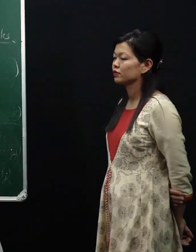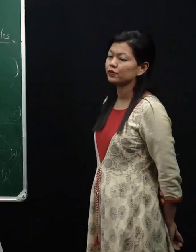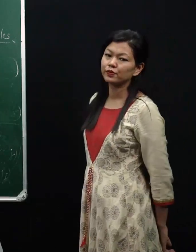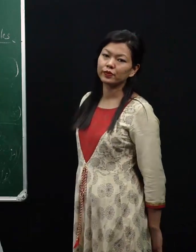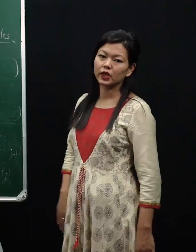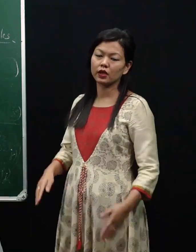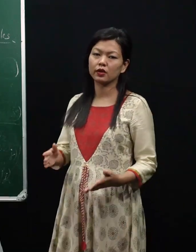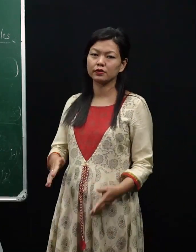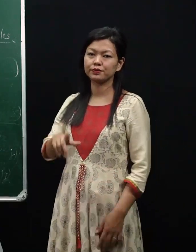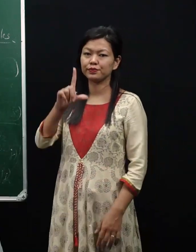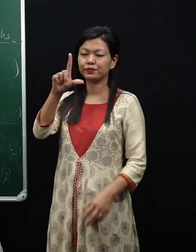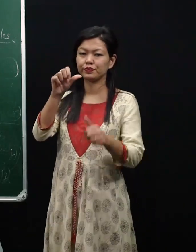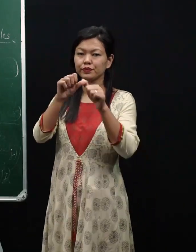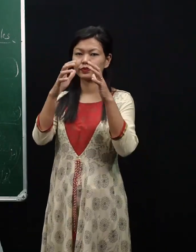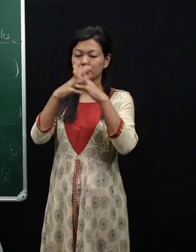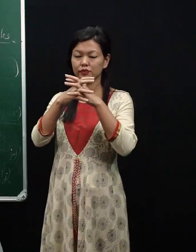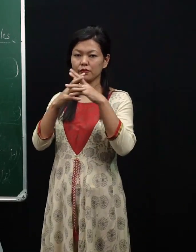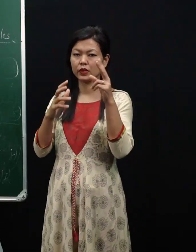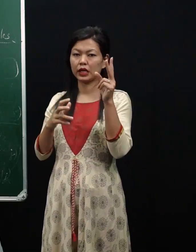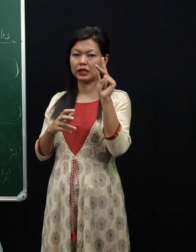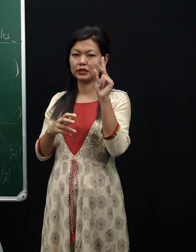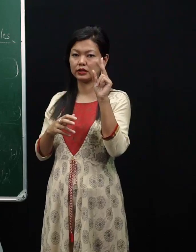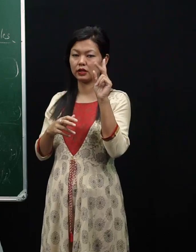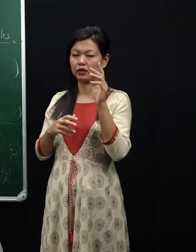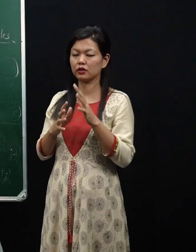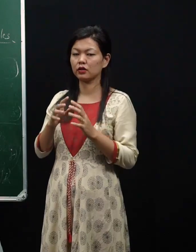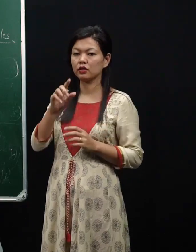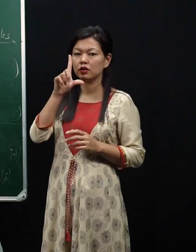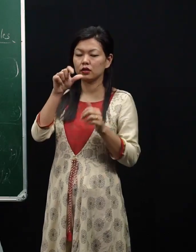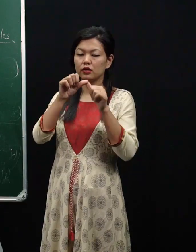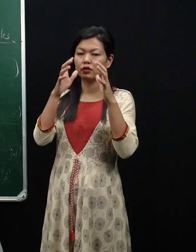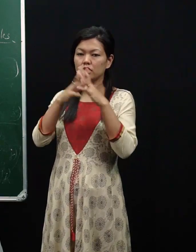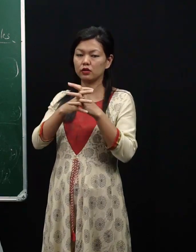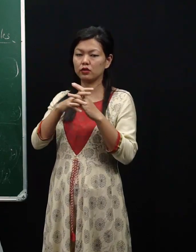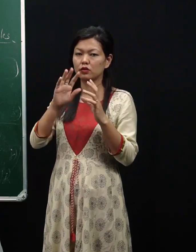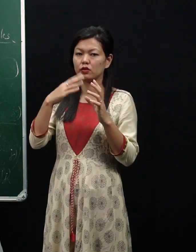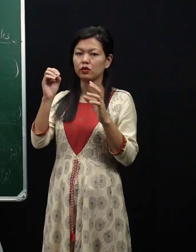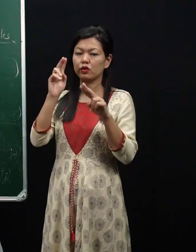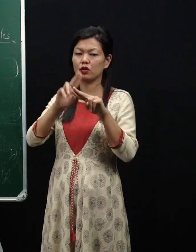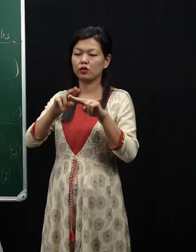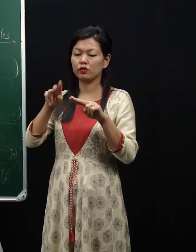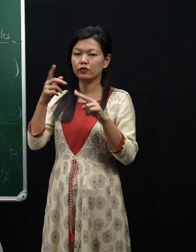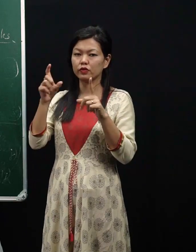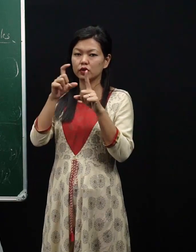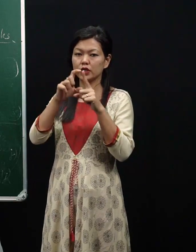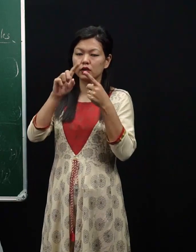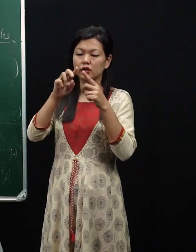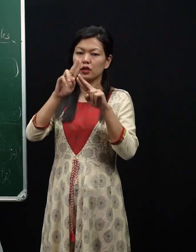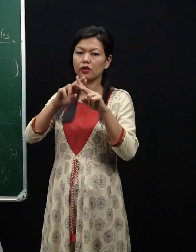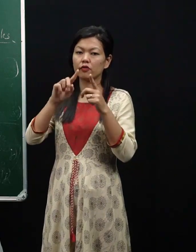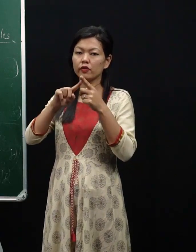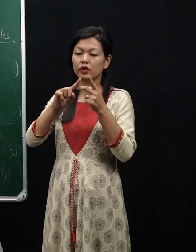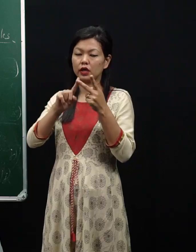Okay, so students, now the second law of chemical combination, it is law of definite proportion. Okay, law